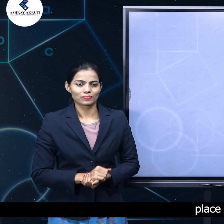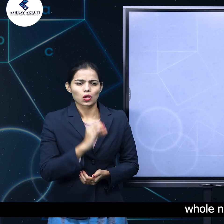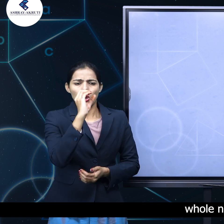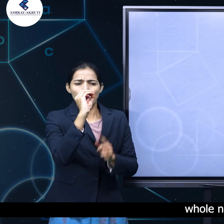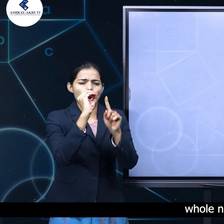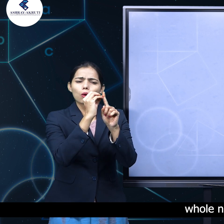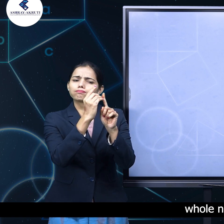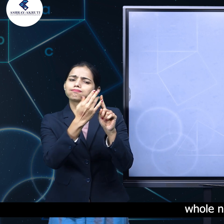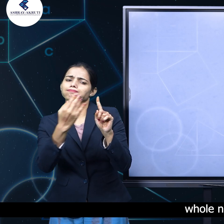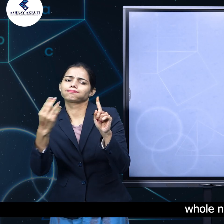whole numbers,